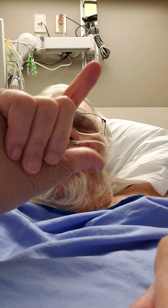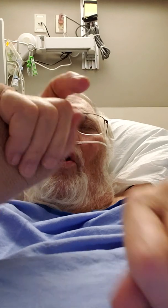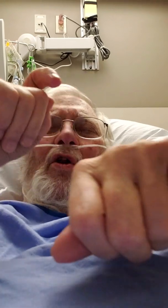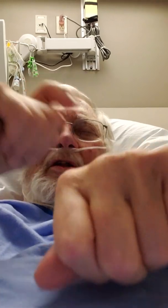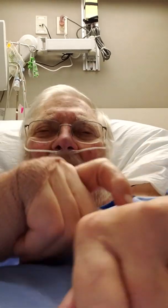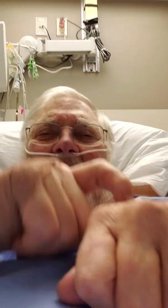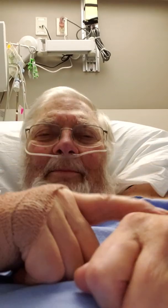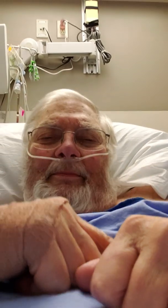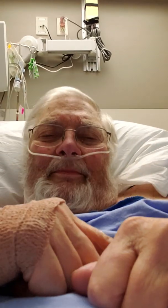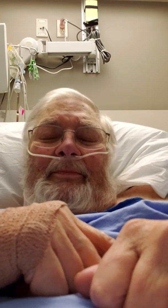all times.